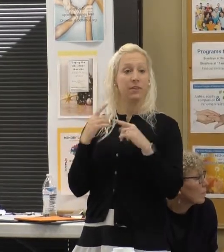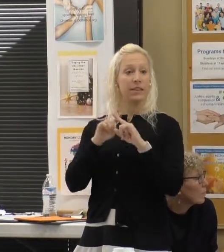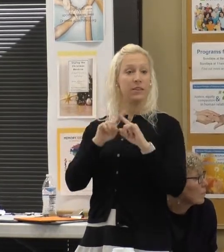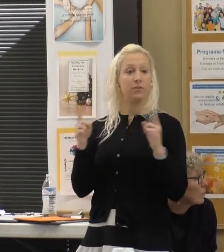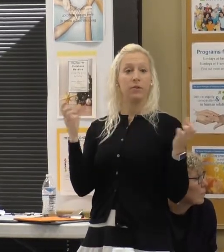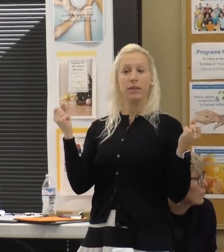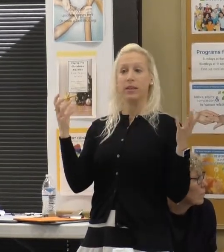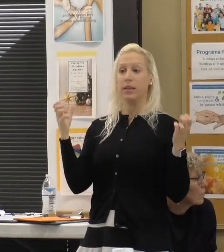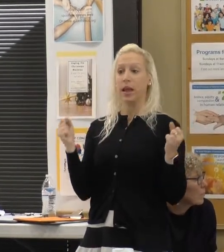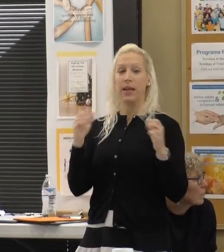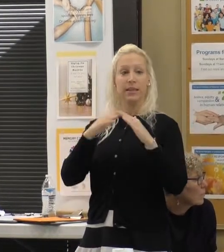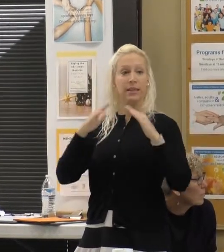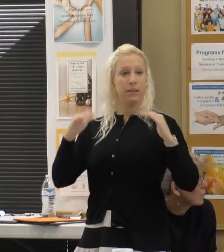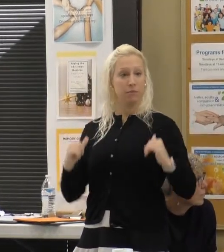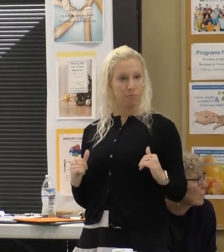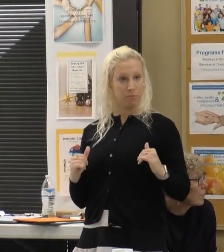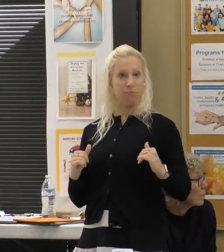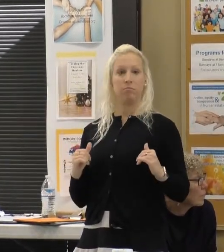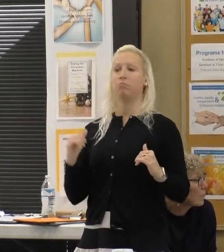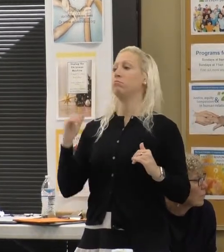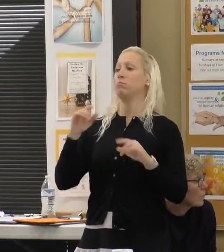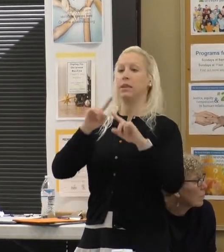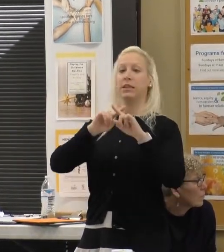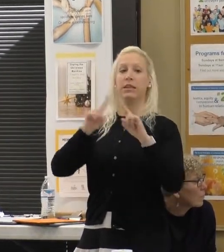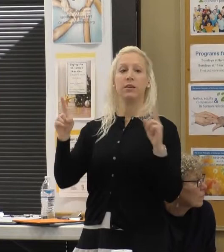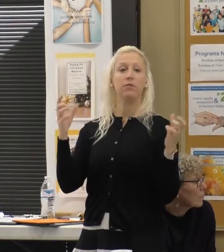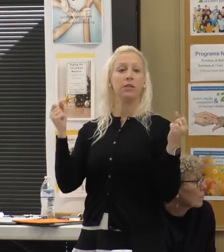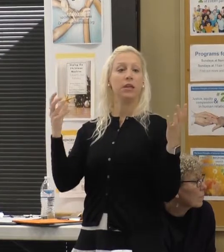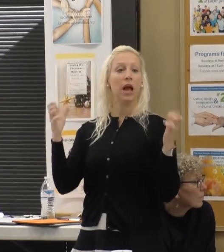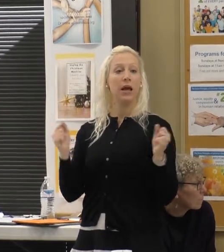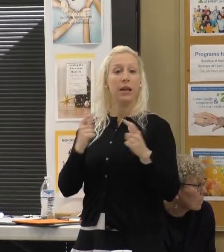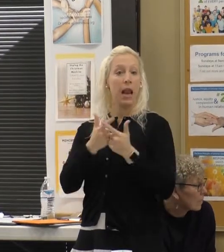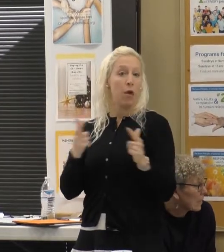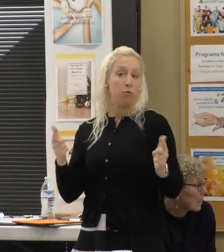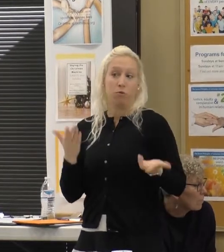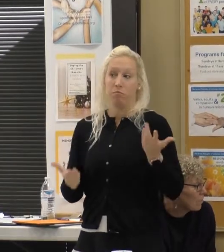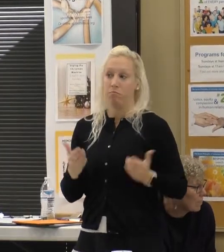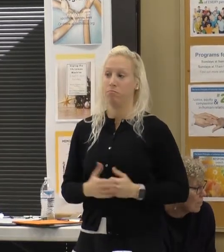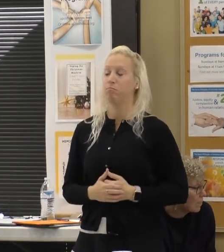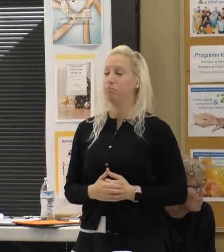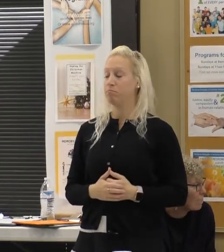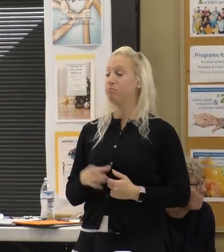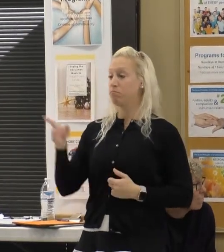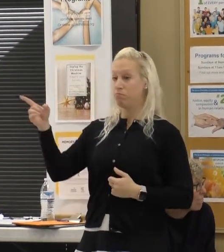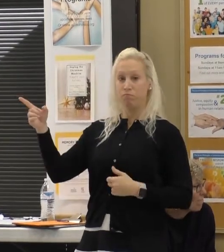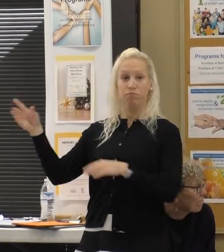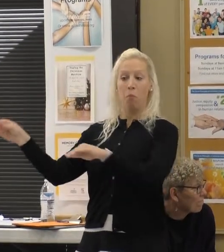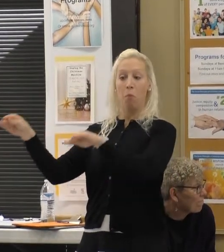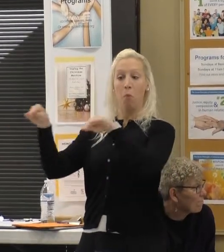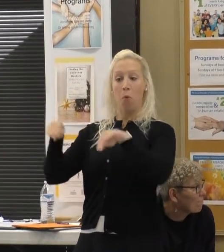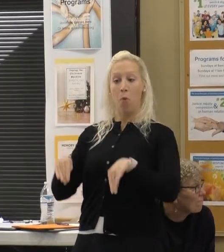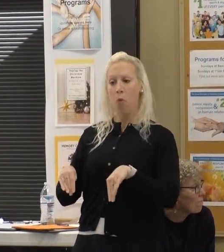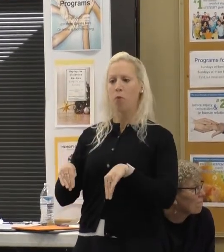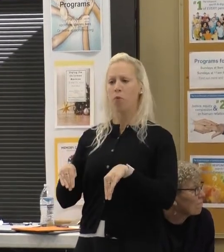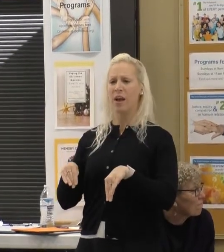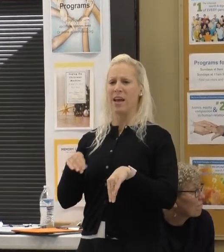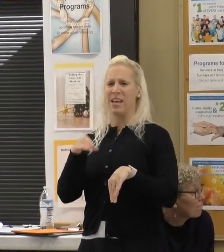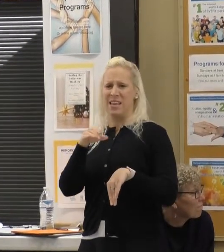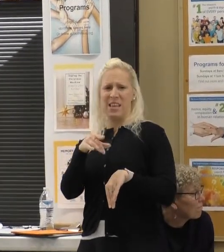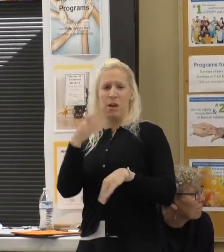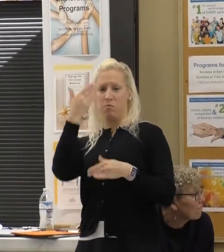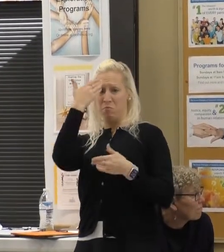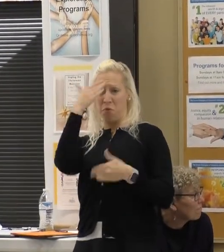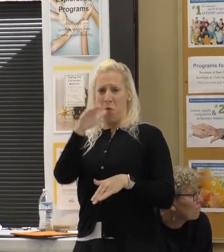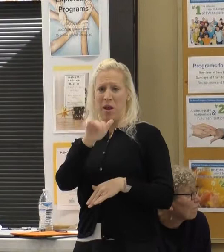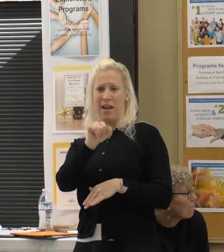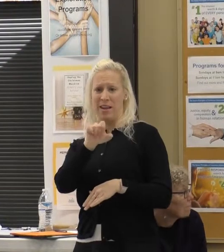country, and they use a different signing system. Their country has a different sign language.